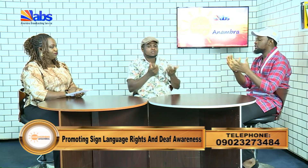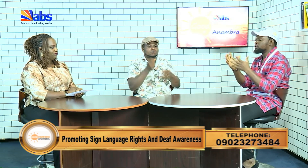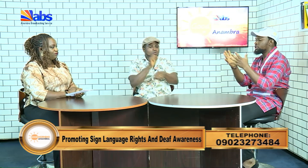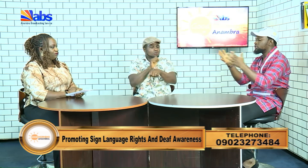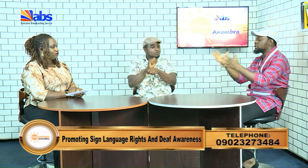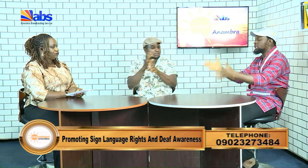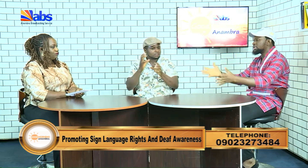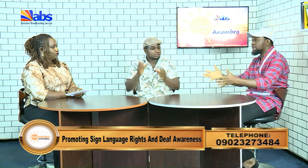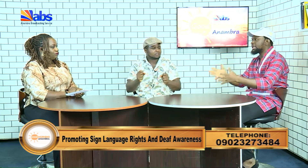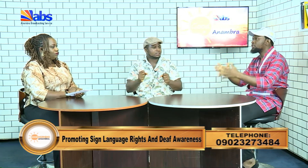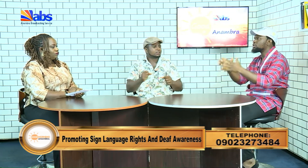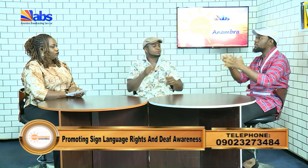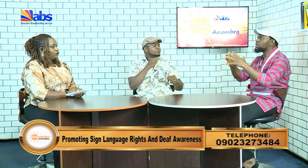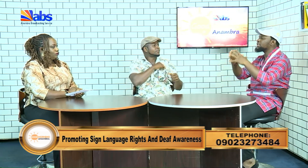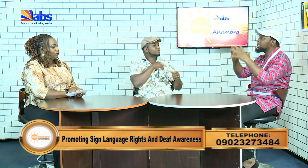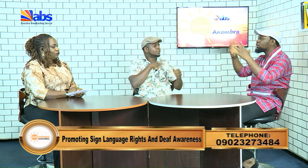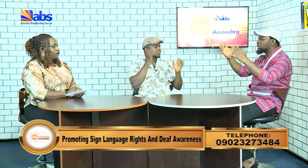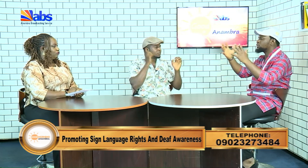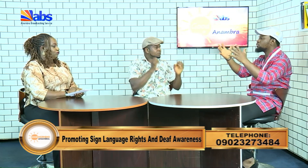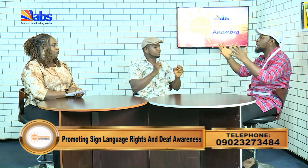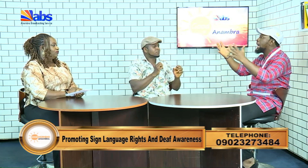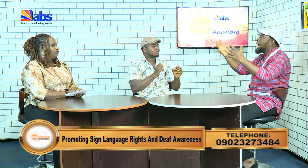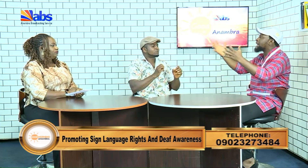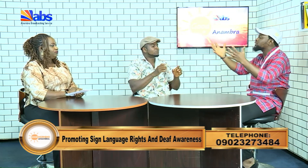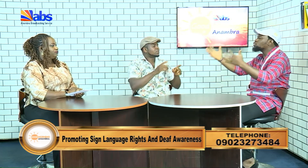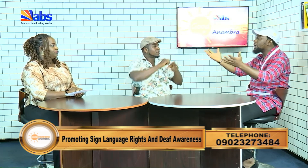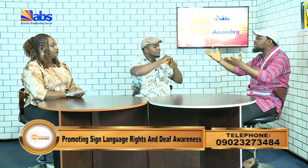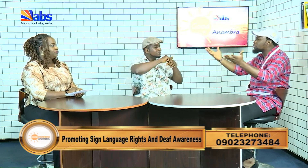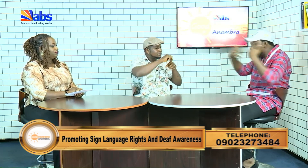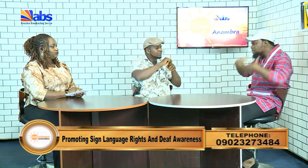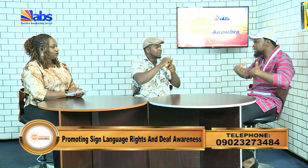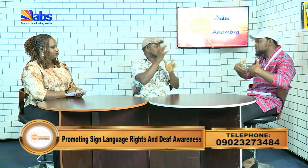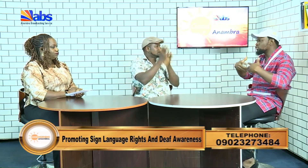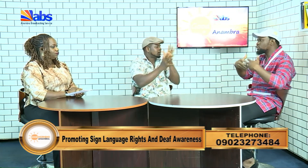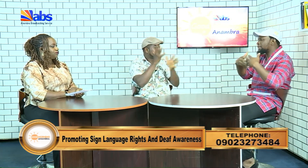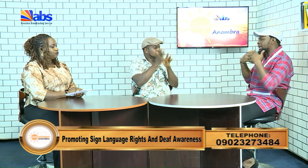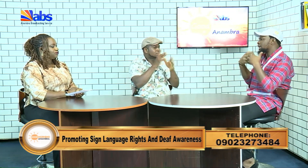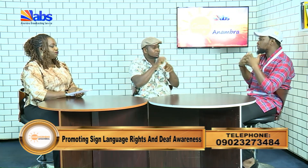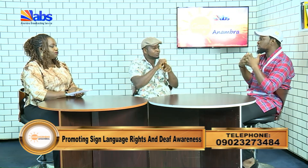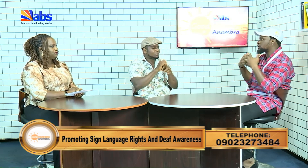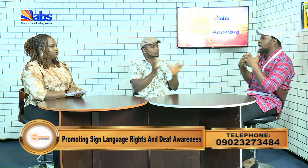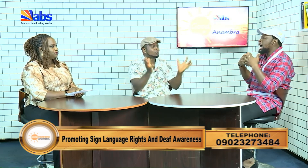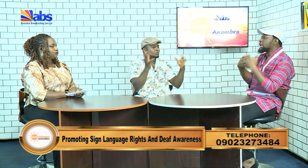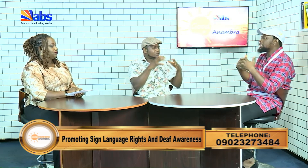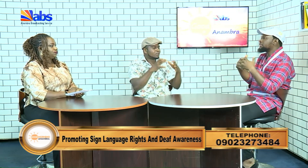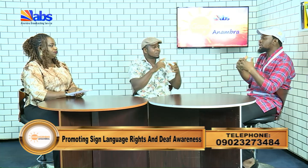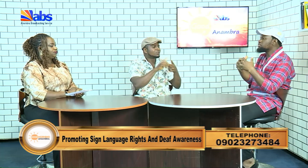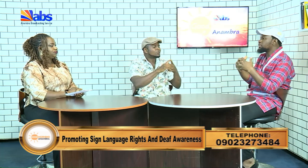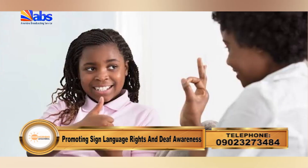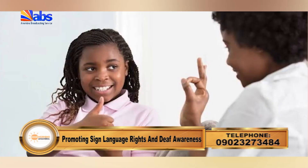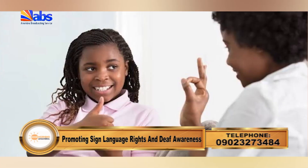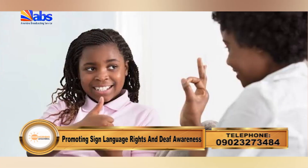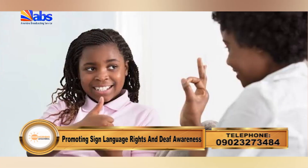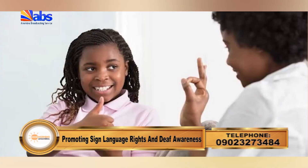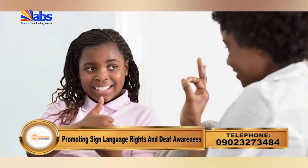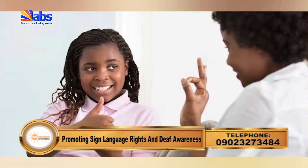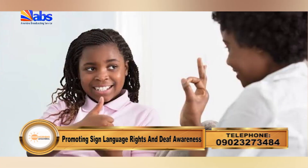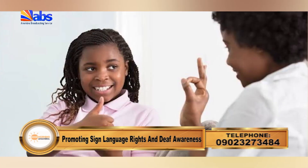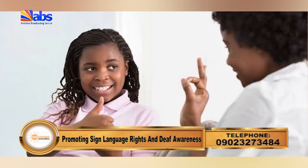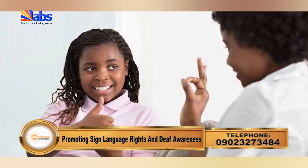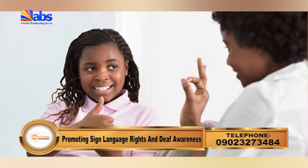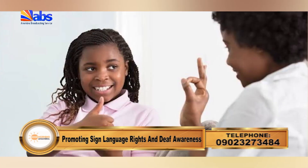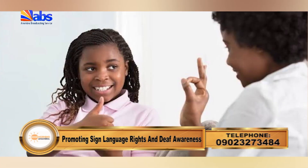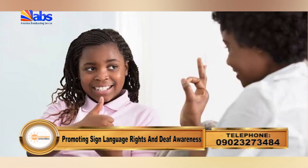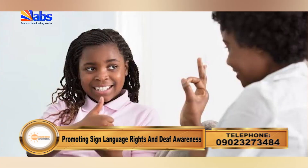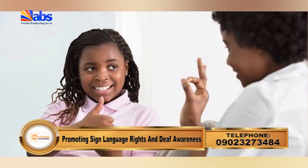the religious leaders and also some other stakeholders to as well come in to partner with us. At least for them, before they want to partner